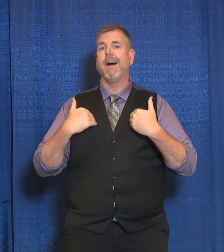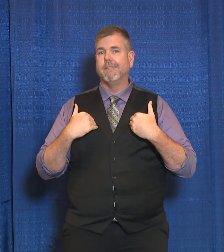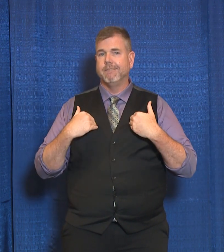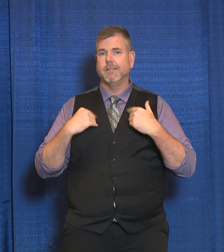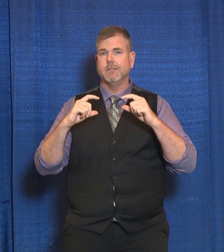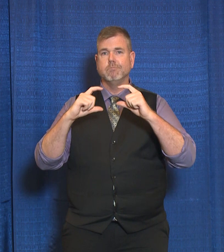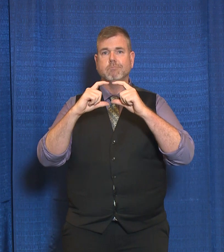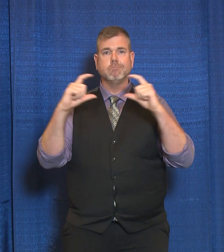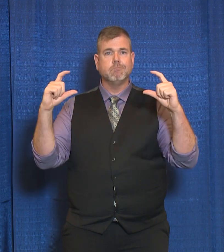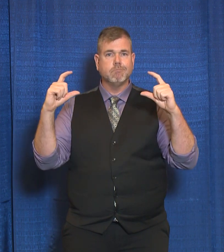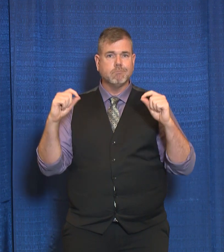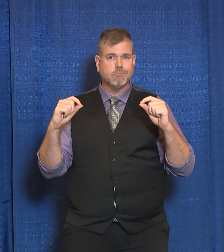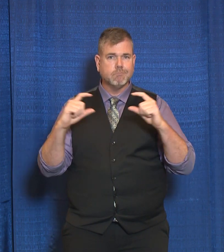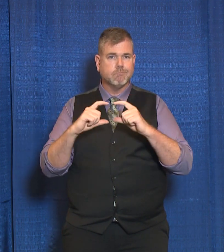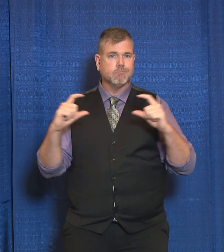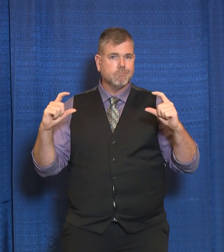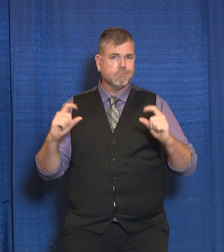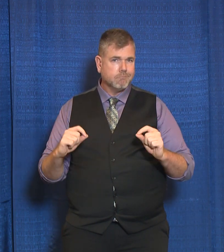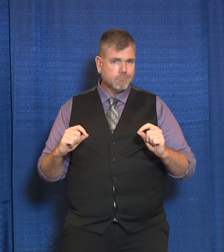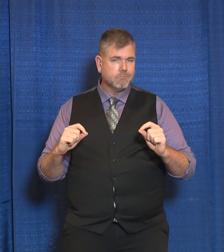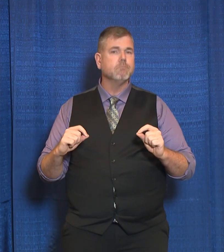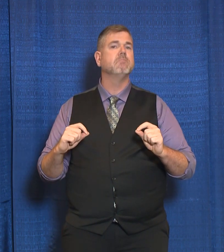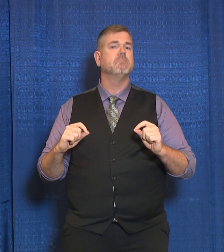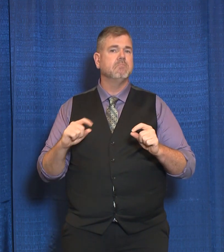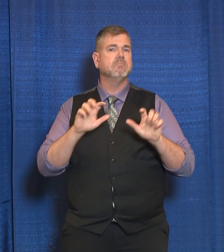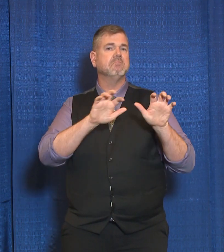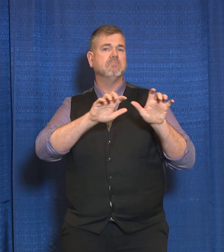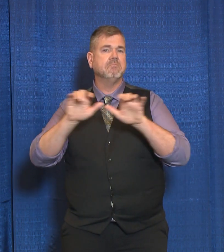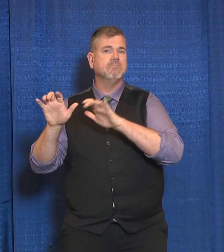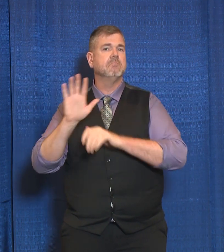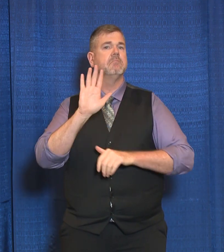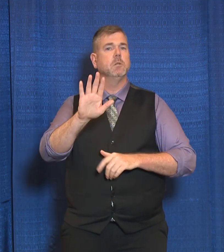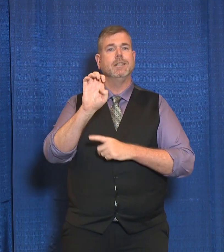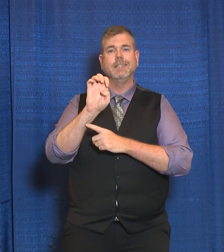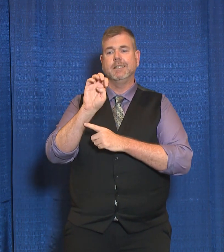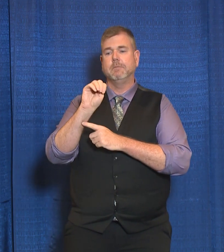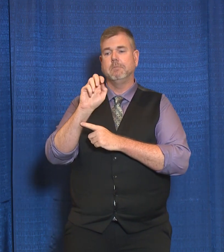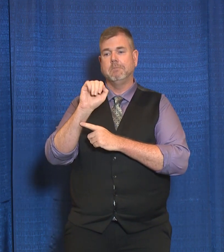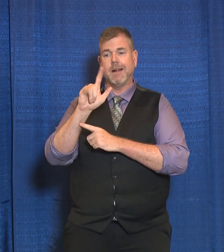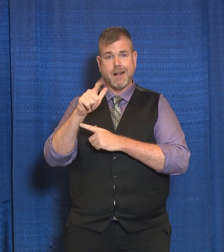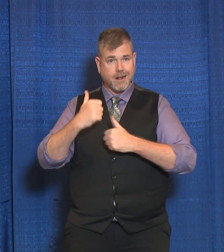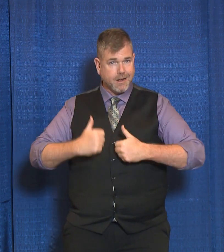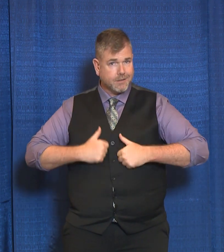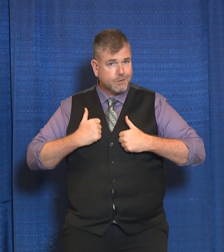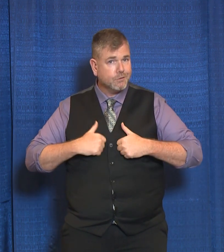There are also fields to provide your email address, fax number, and phone number.